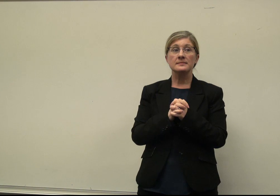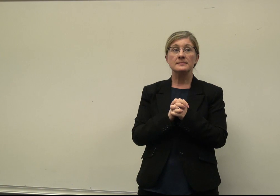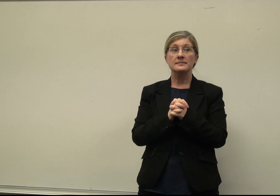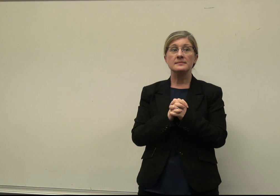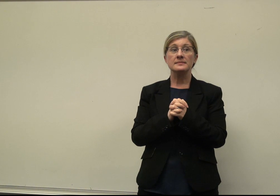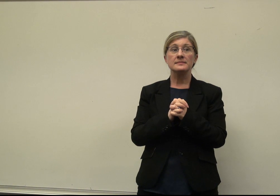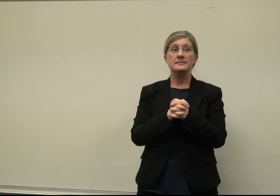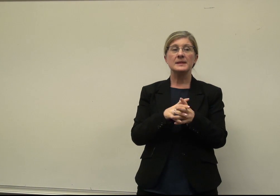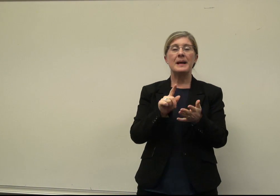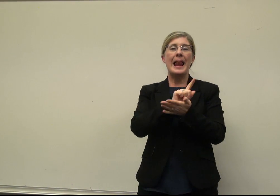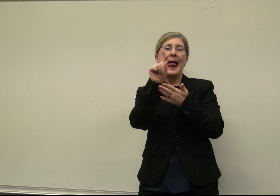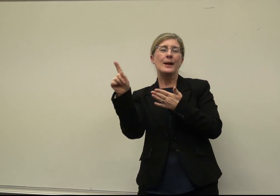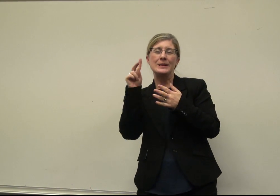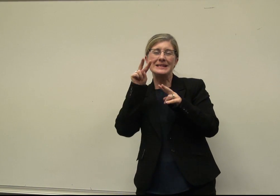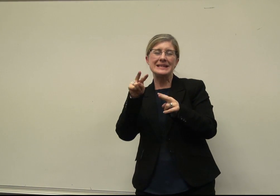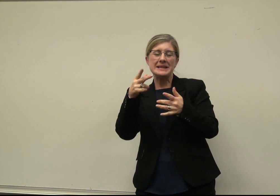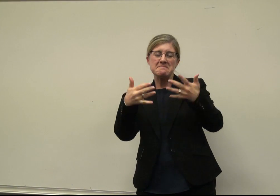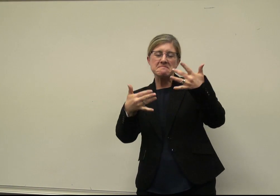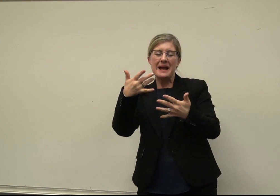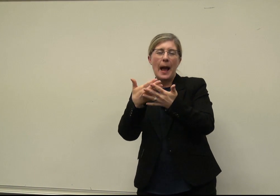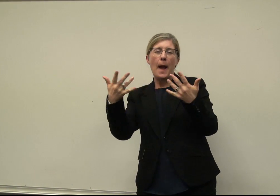will have statistics later. Yeah.